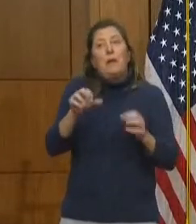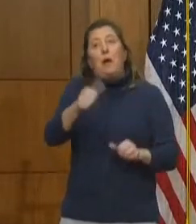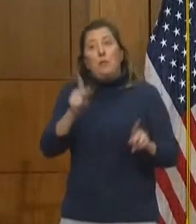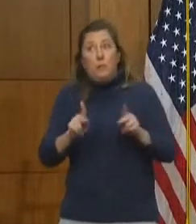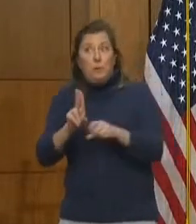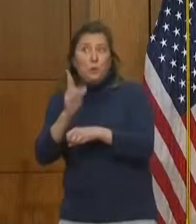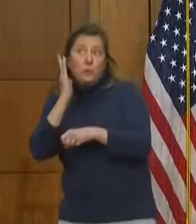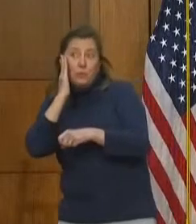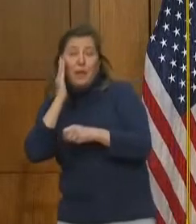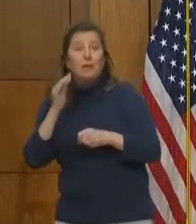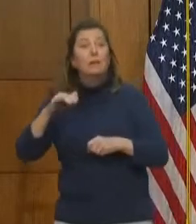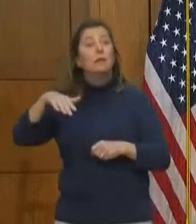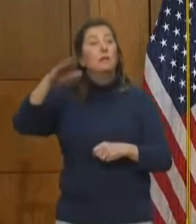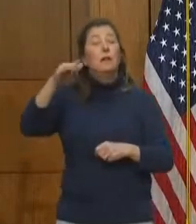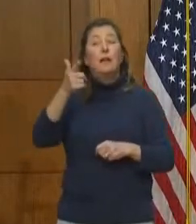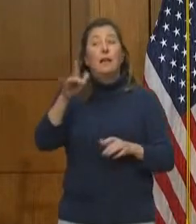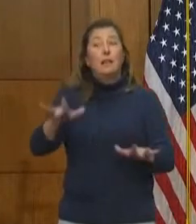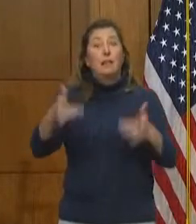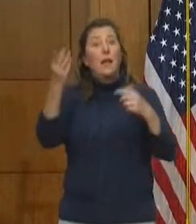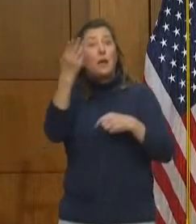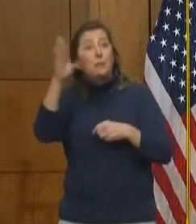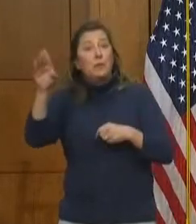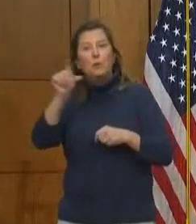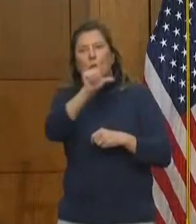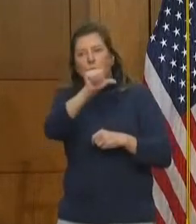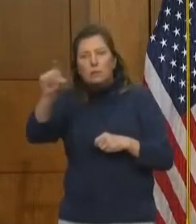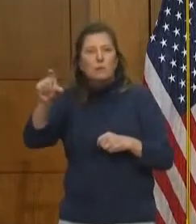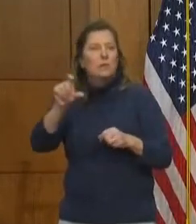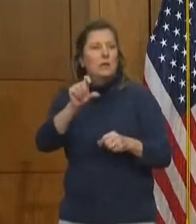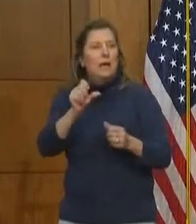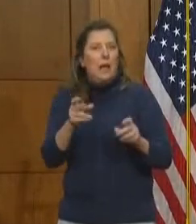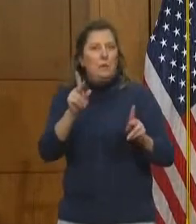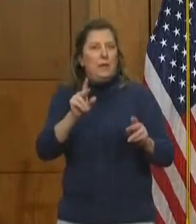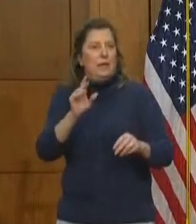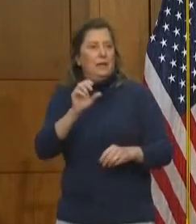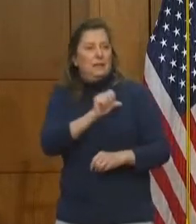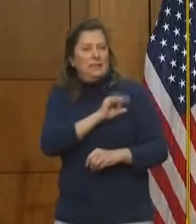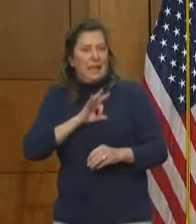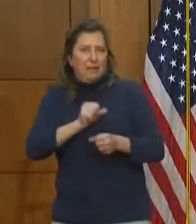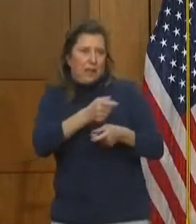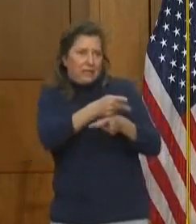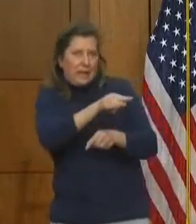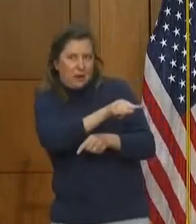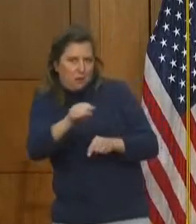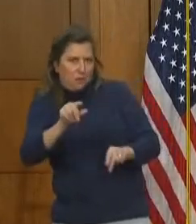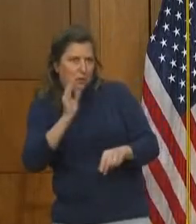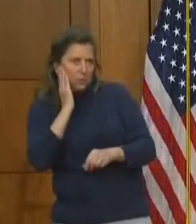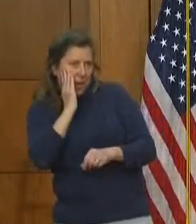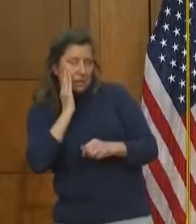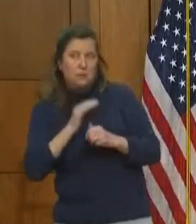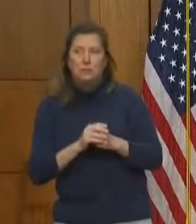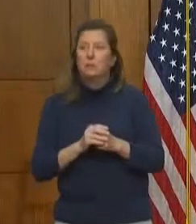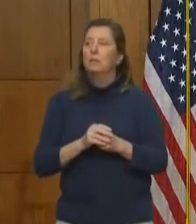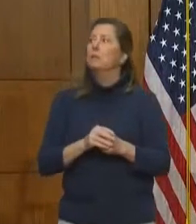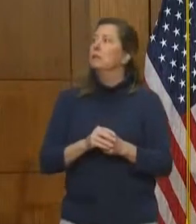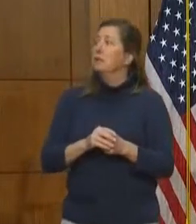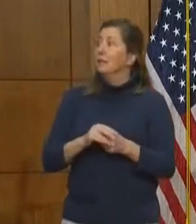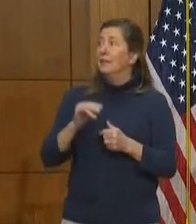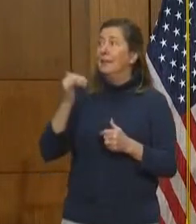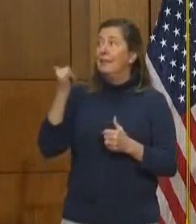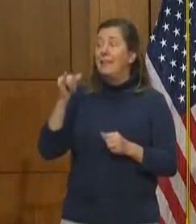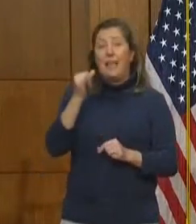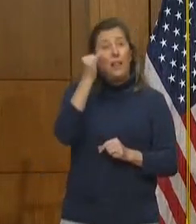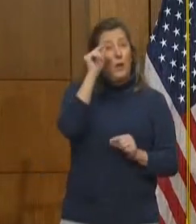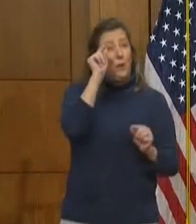beds, and the light blue is their staffed bed capacity. Now, the yellow line, dotted line at the